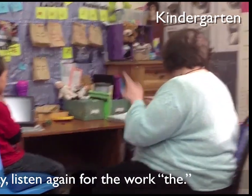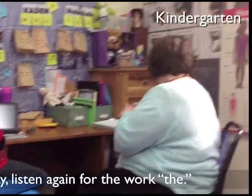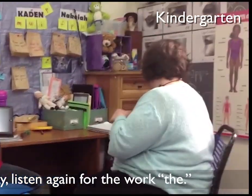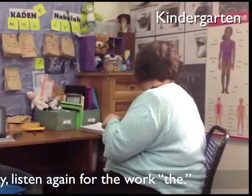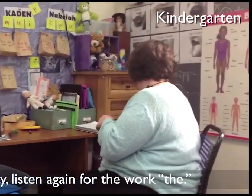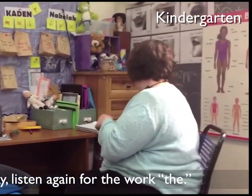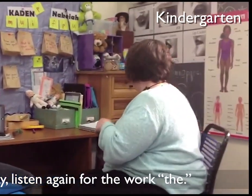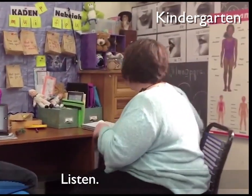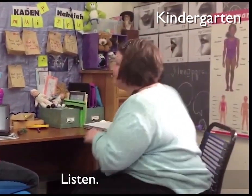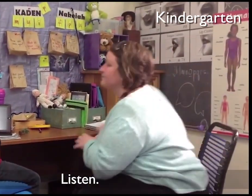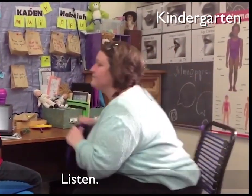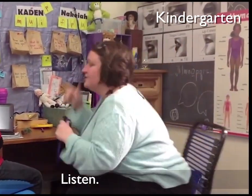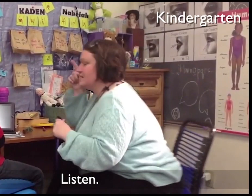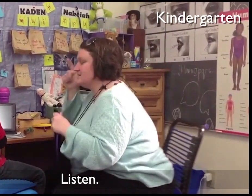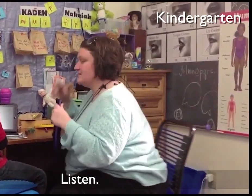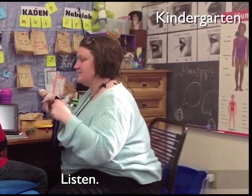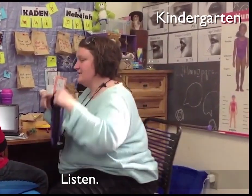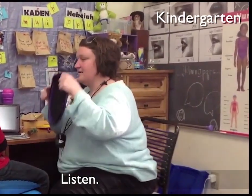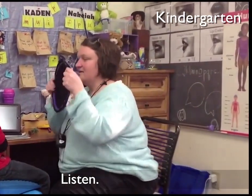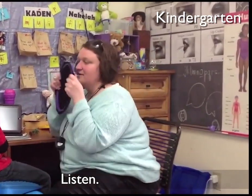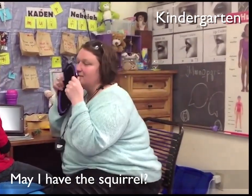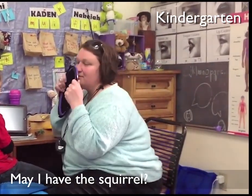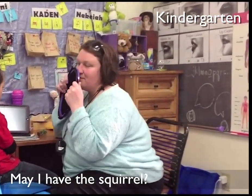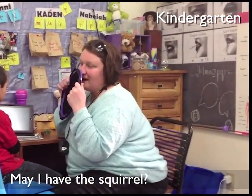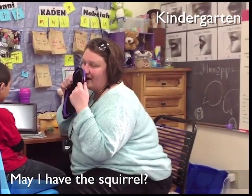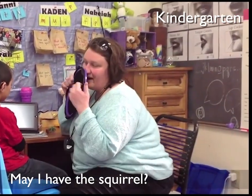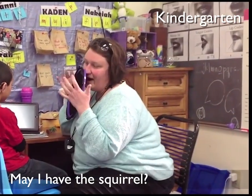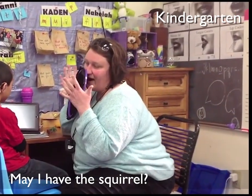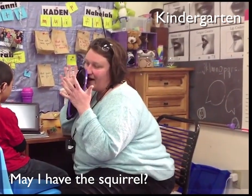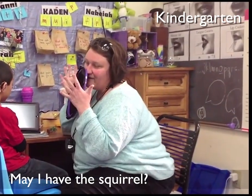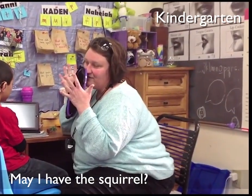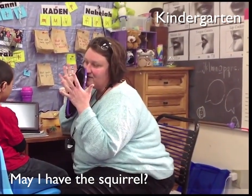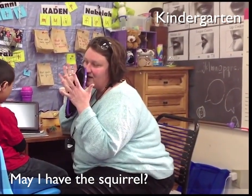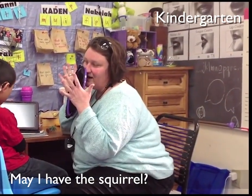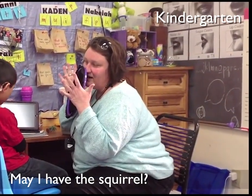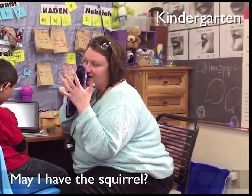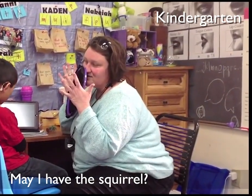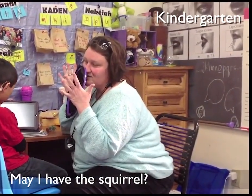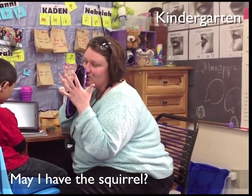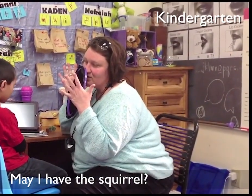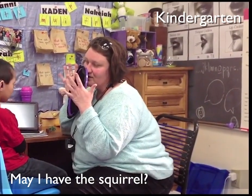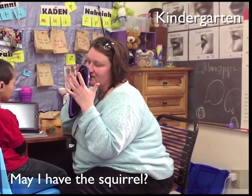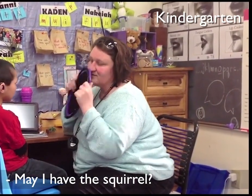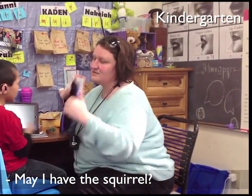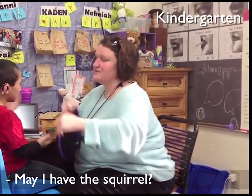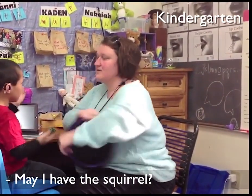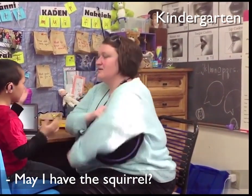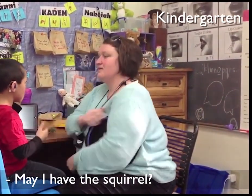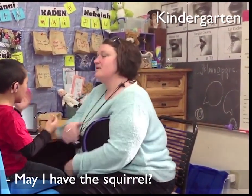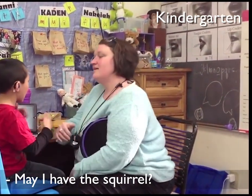word the. Listen. May I have the squirrel?